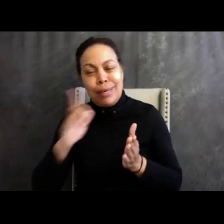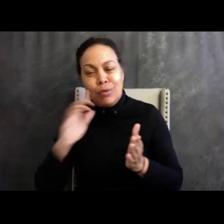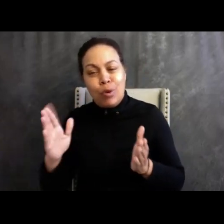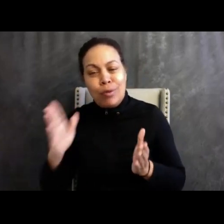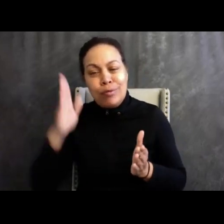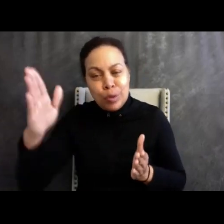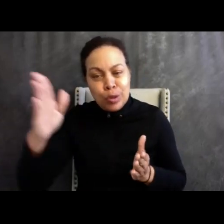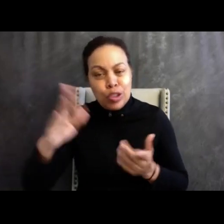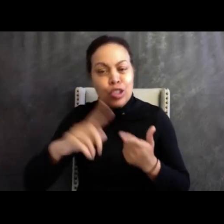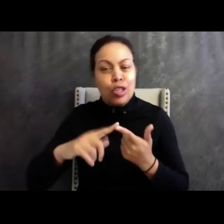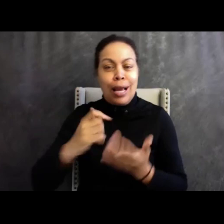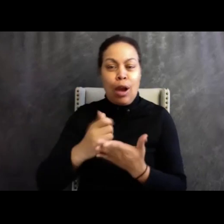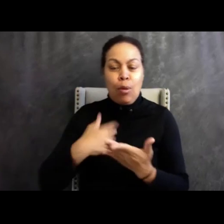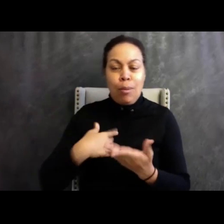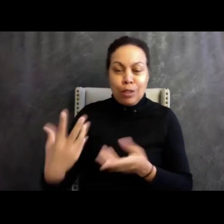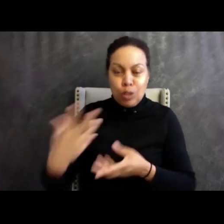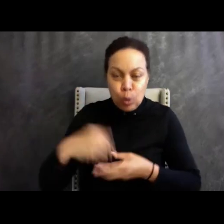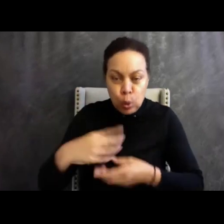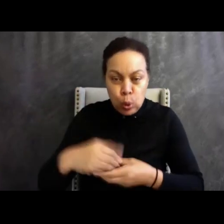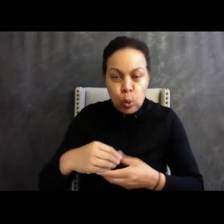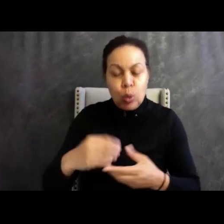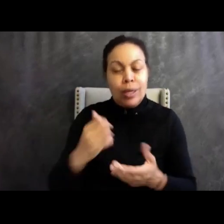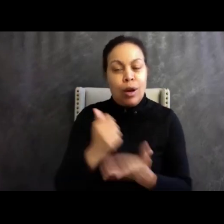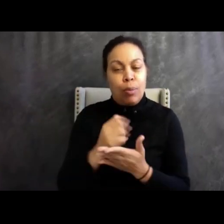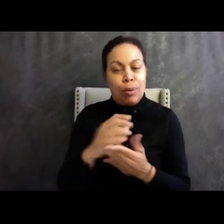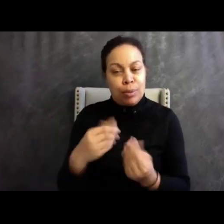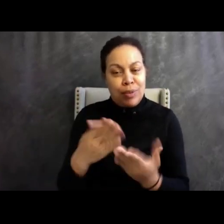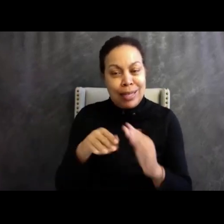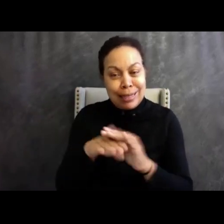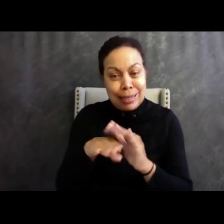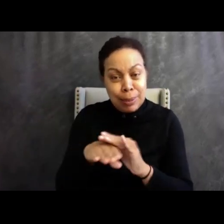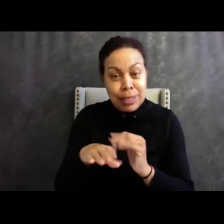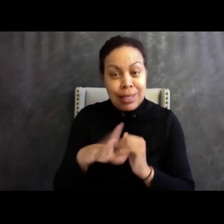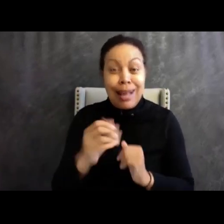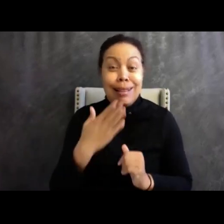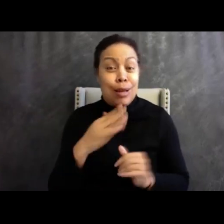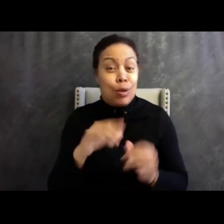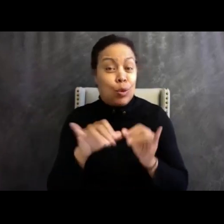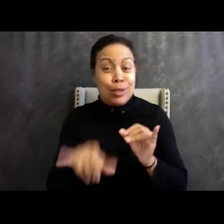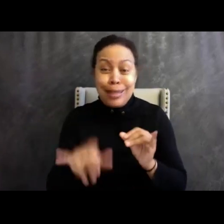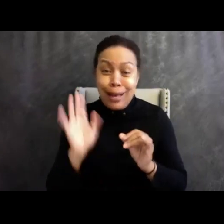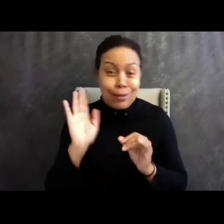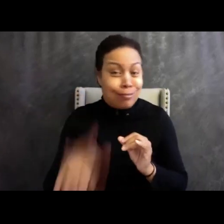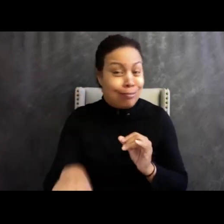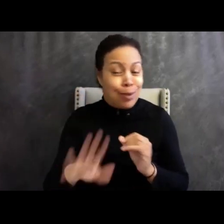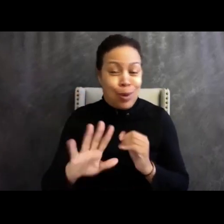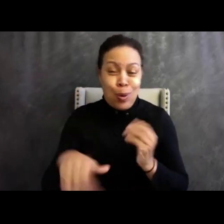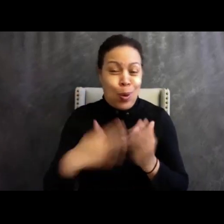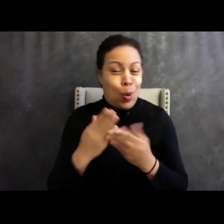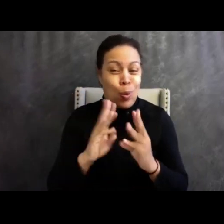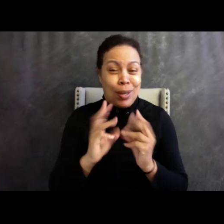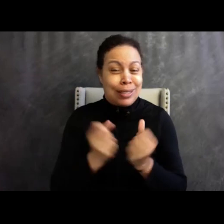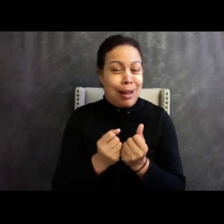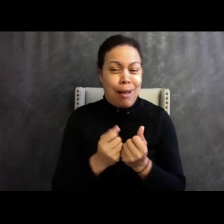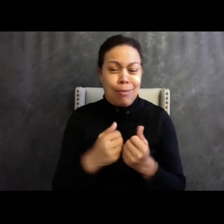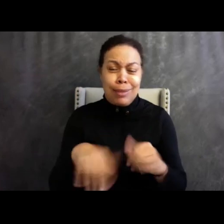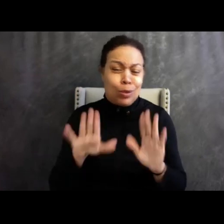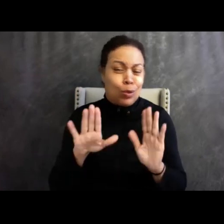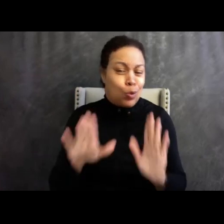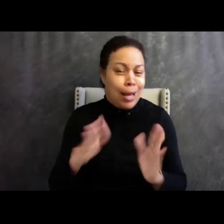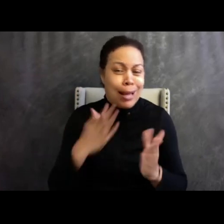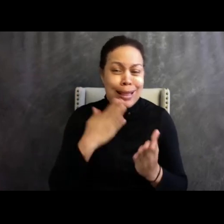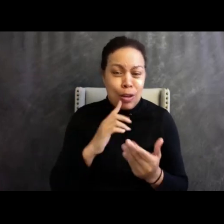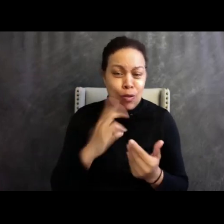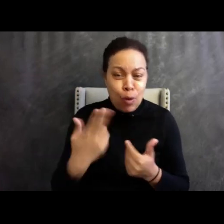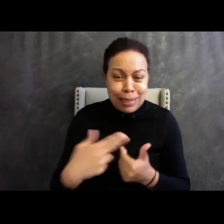inclusion. So thank you, as Nancy Proctor said, thank you for staying for the whole workshop. It's fantastic. We're really grateful for your